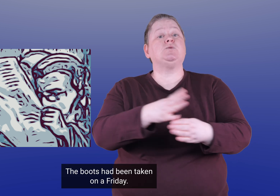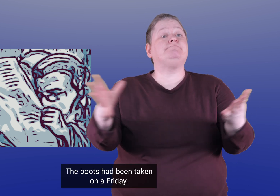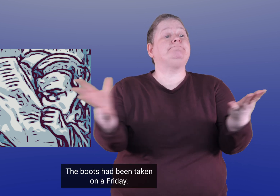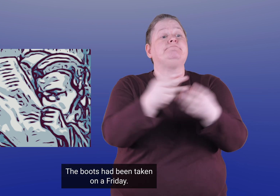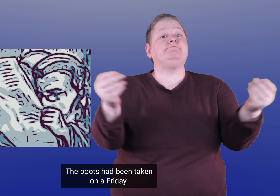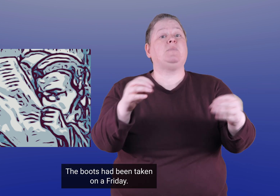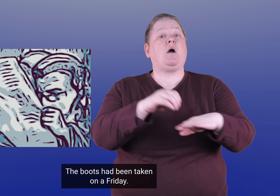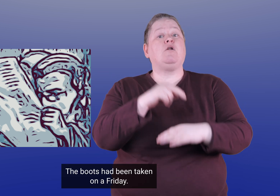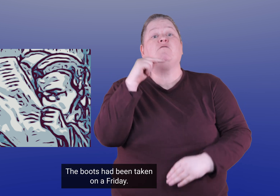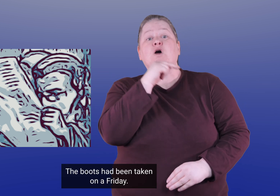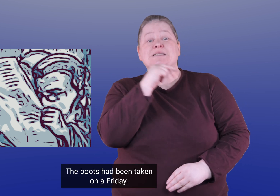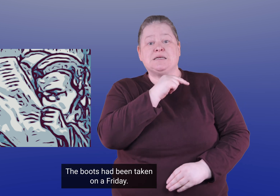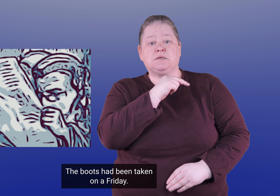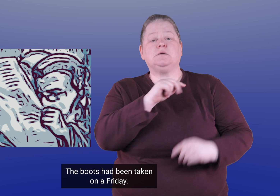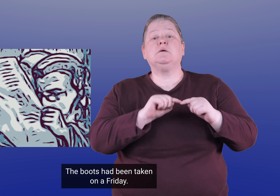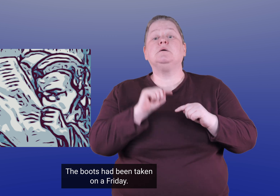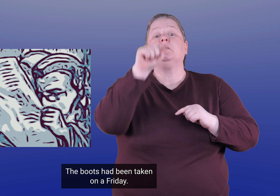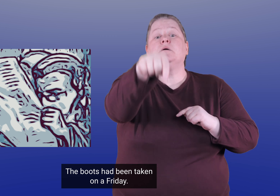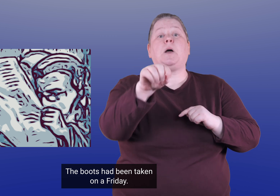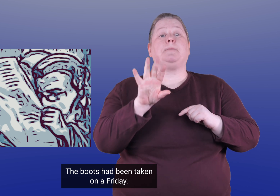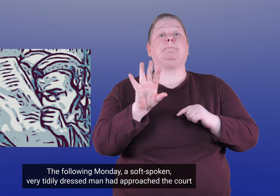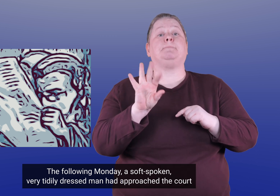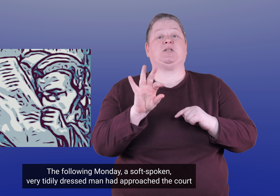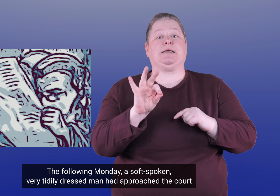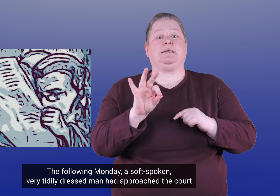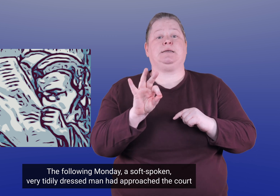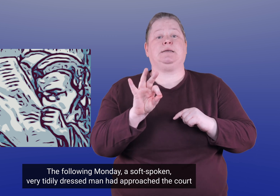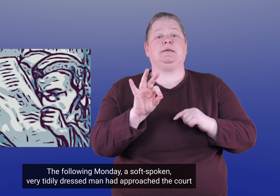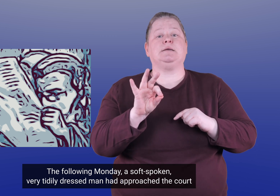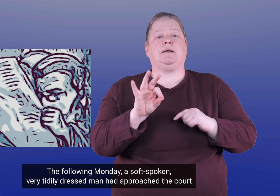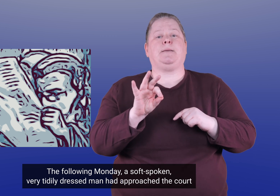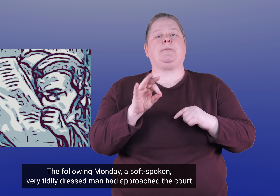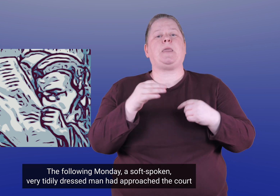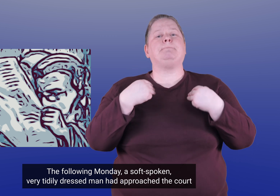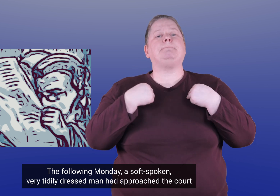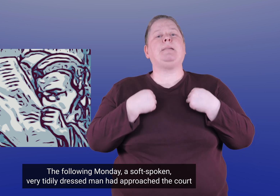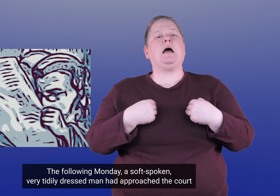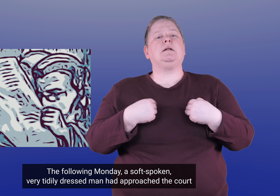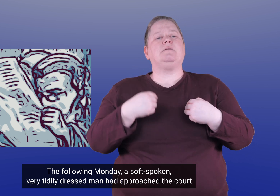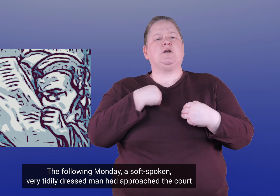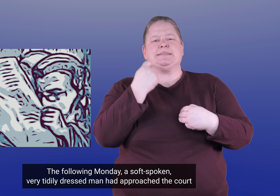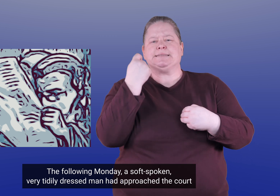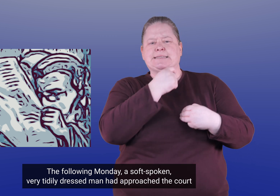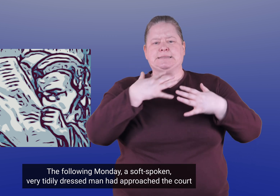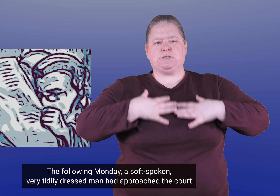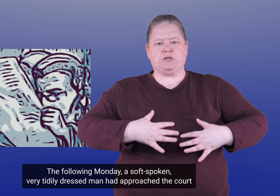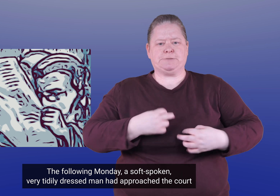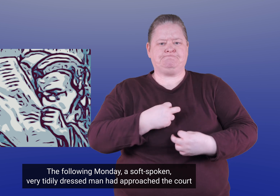The boots had been taken on a Friday. The following Monday, a soft-spoken, very tidily dressed man